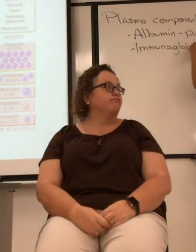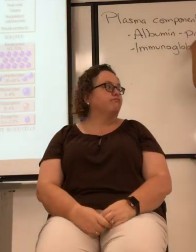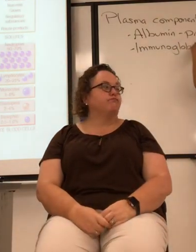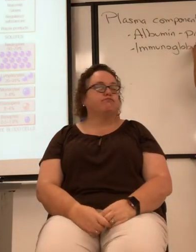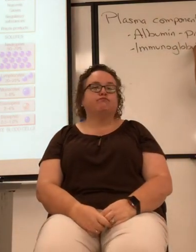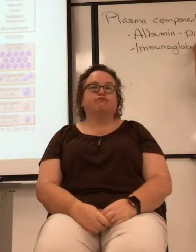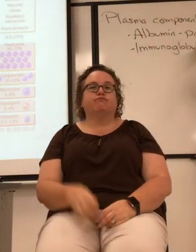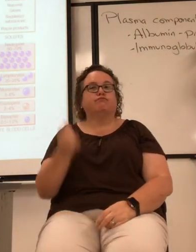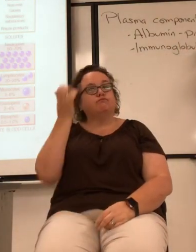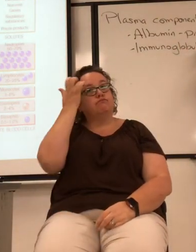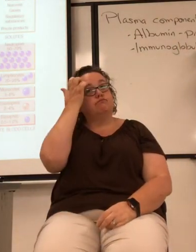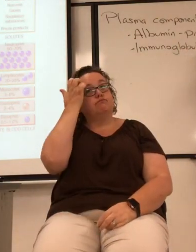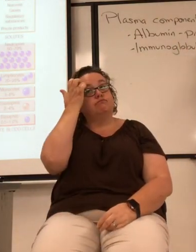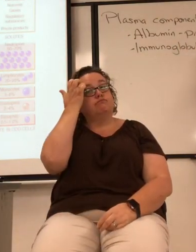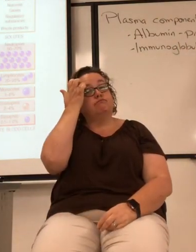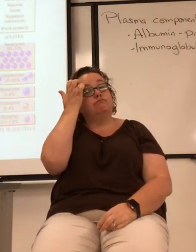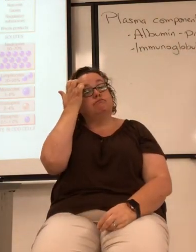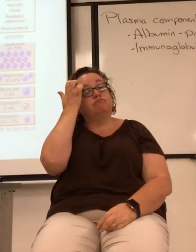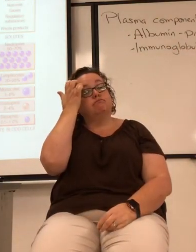immunoglobulins,